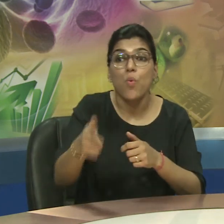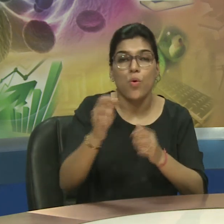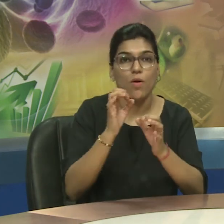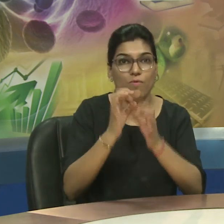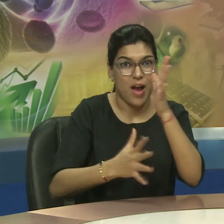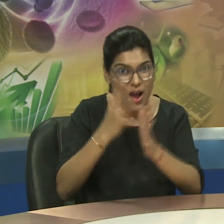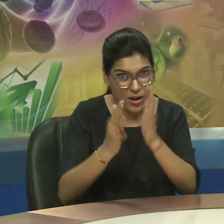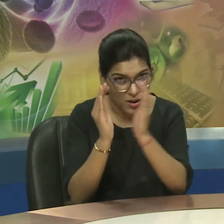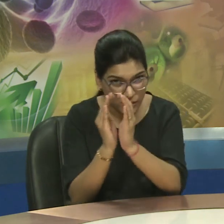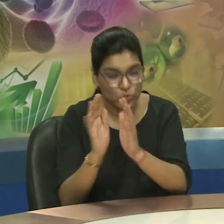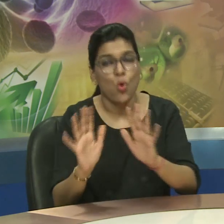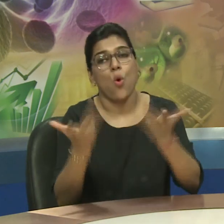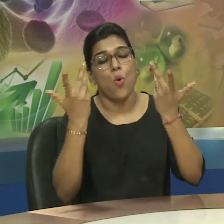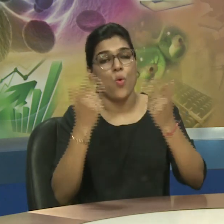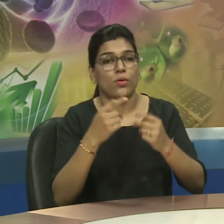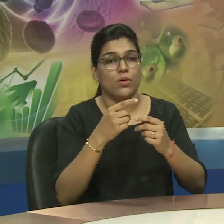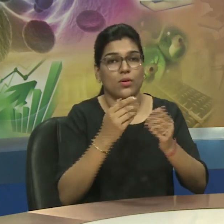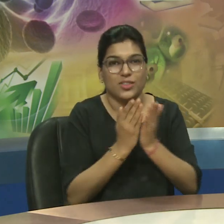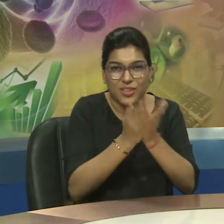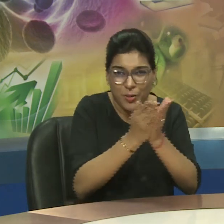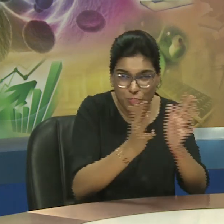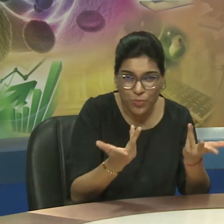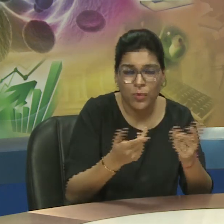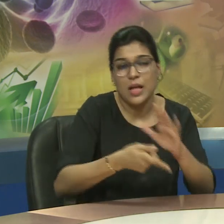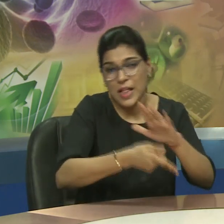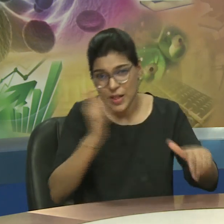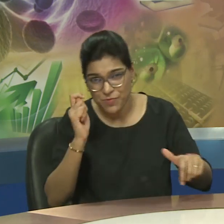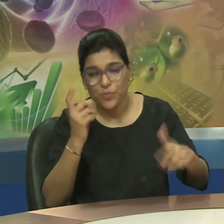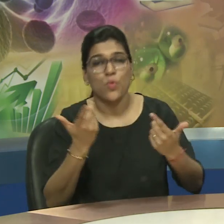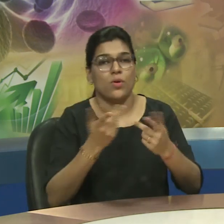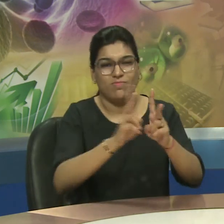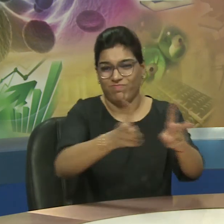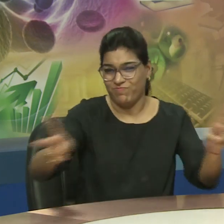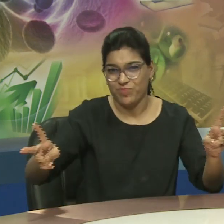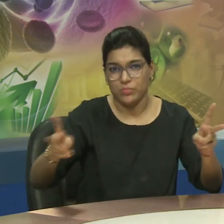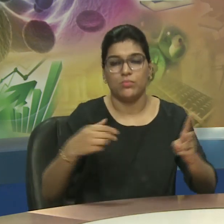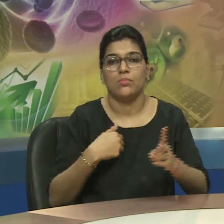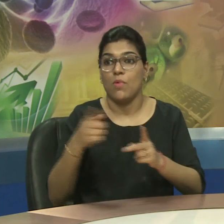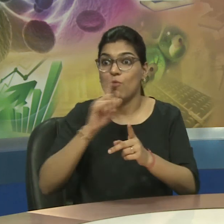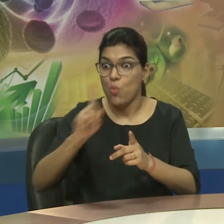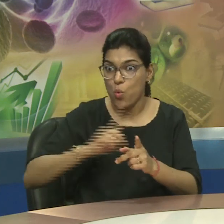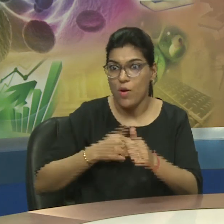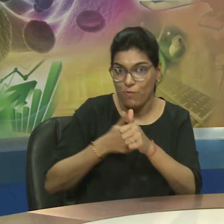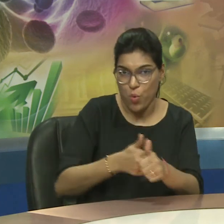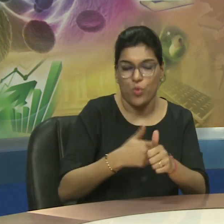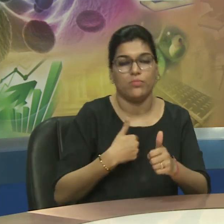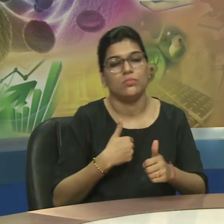According to this principle, the insured can claim compensation for a loss only if it